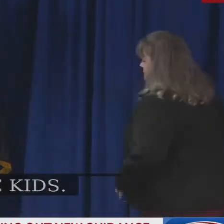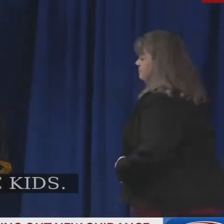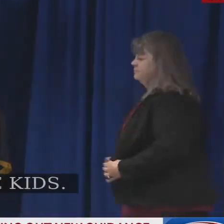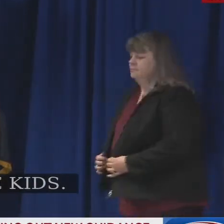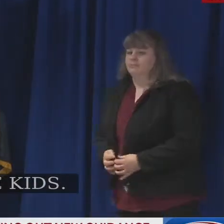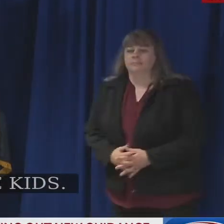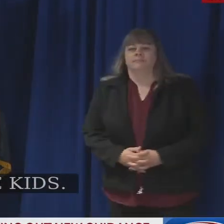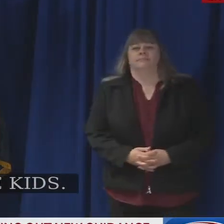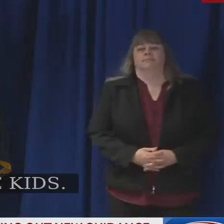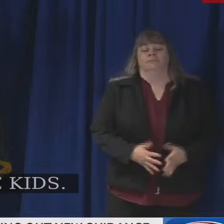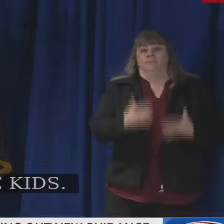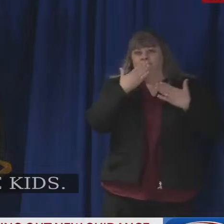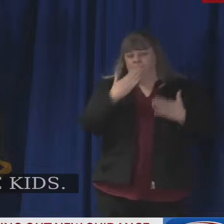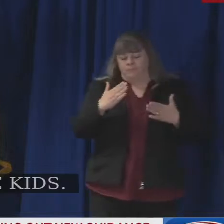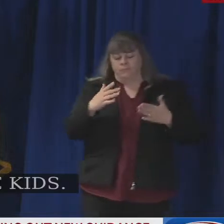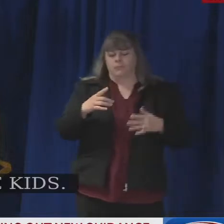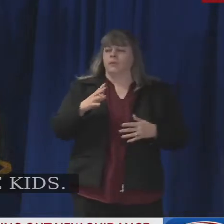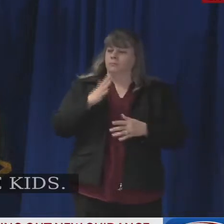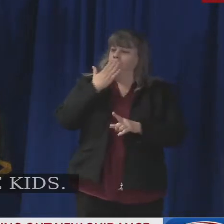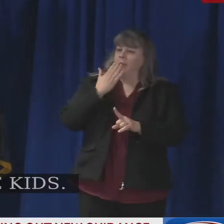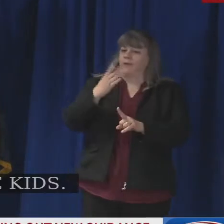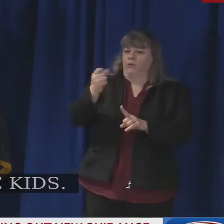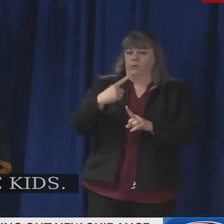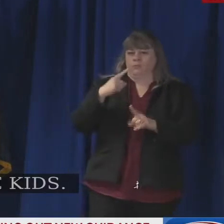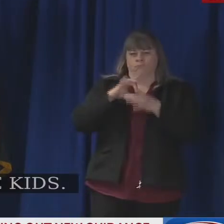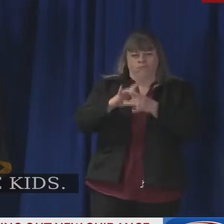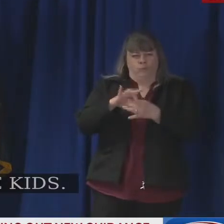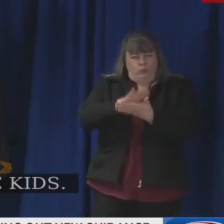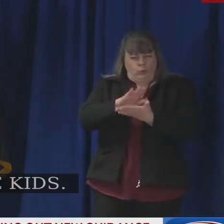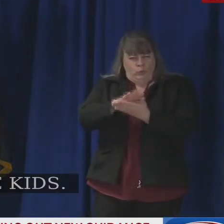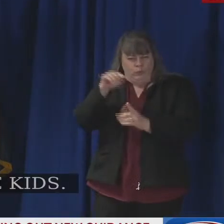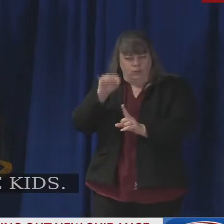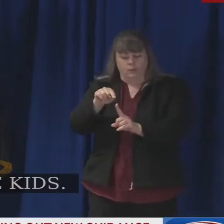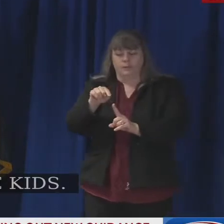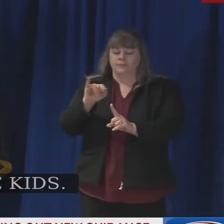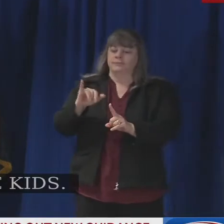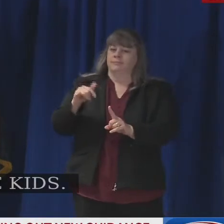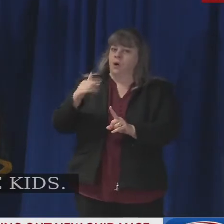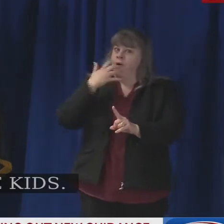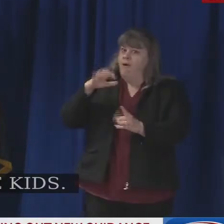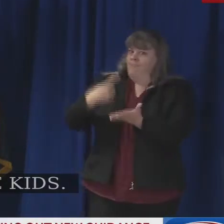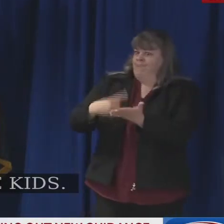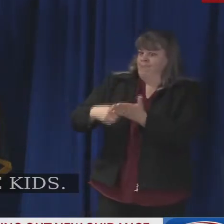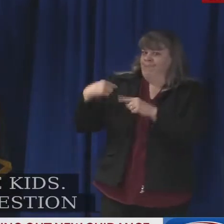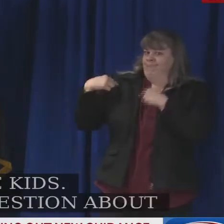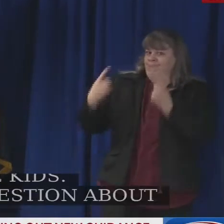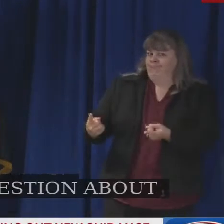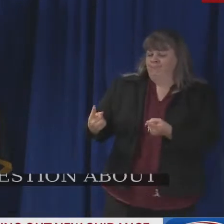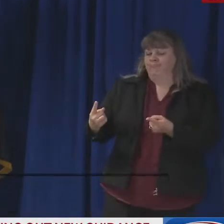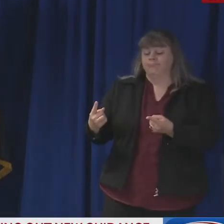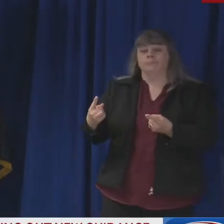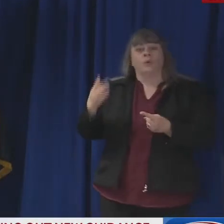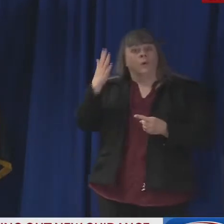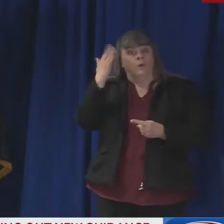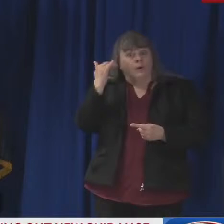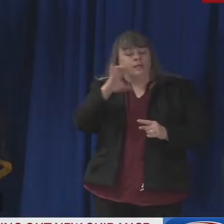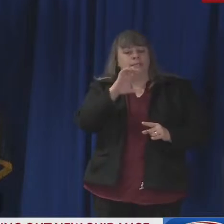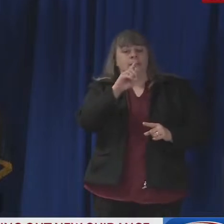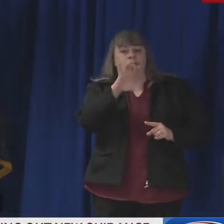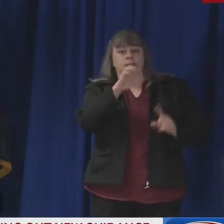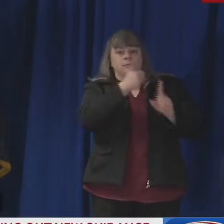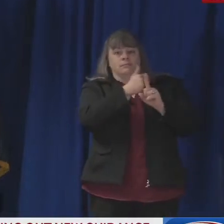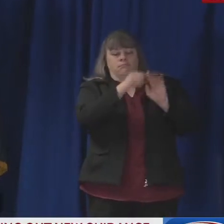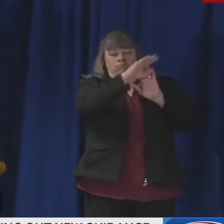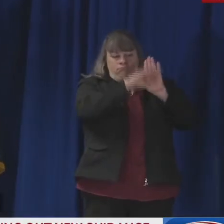Great, thank you. Yeah, great question about schools. That's one of the hot topics the last couple of weeks since CDC released their guidance